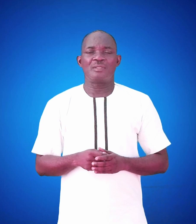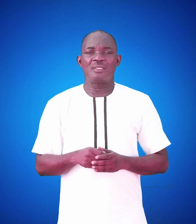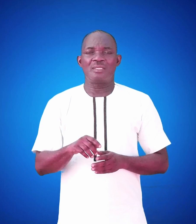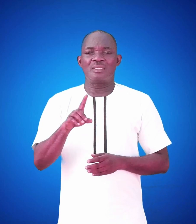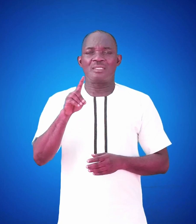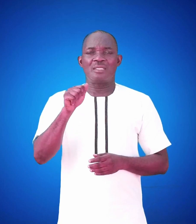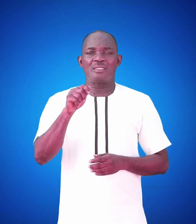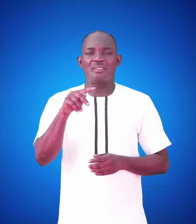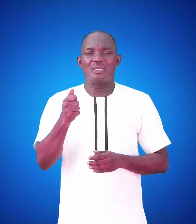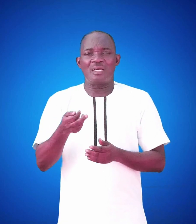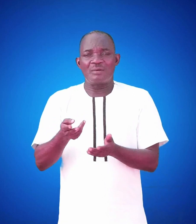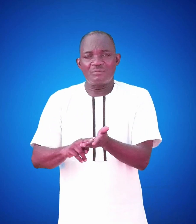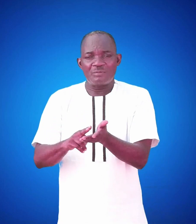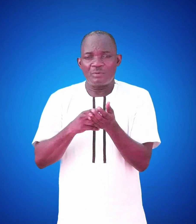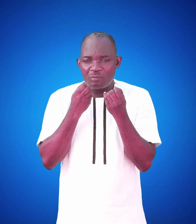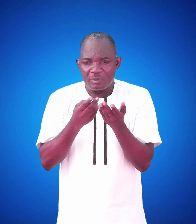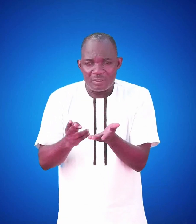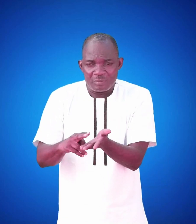data capturing,